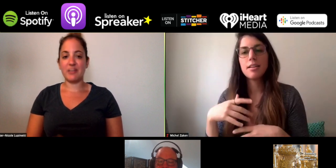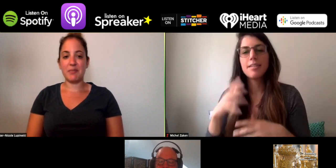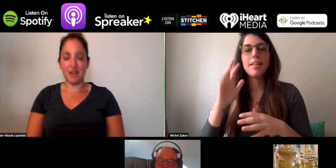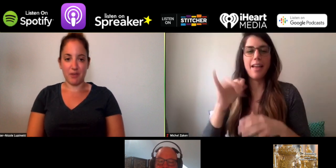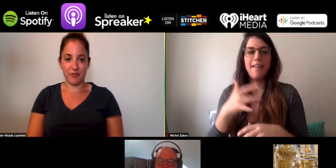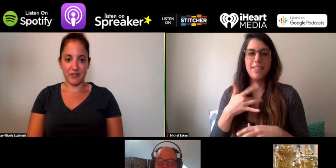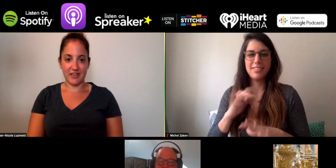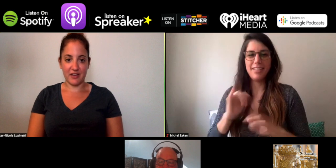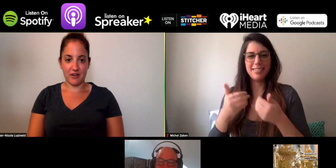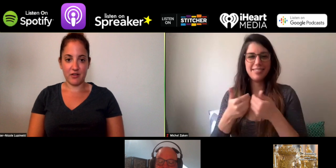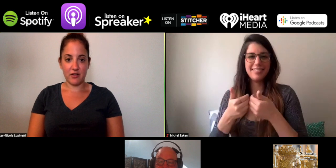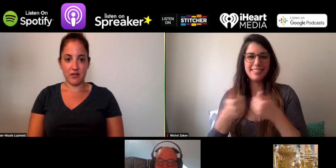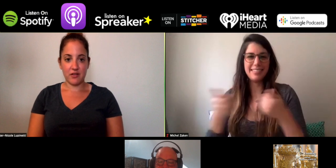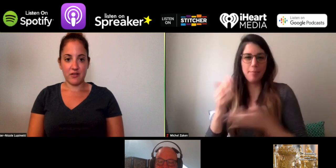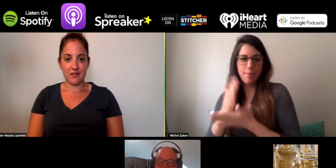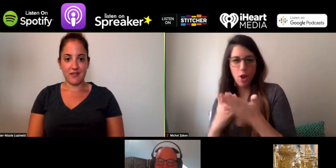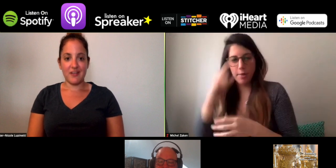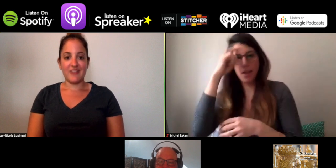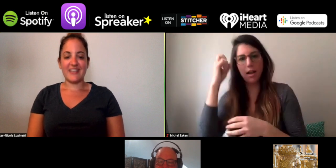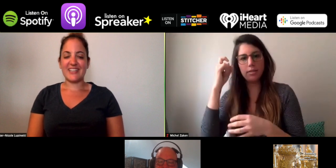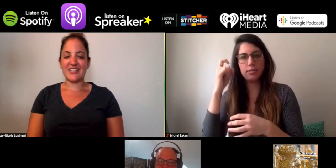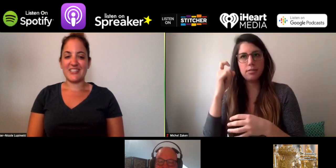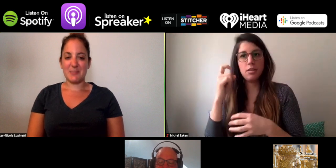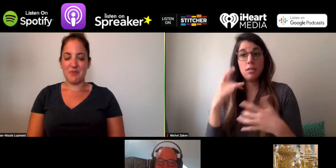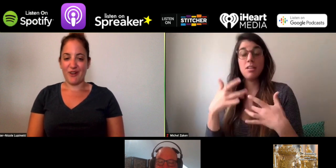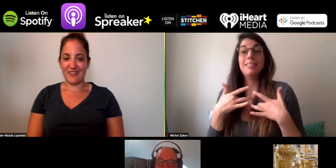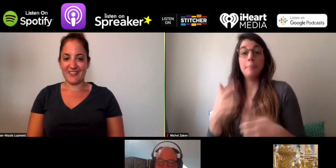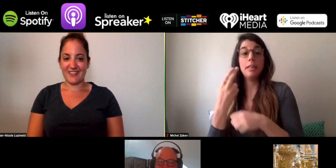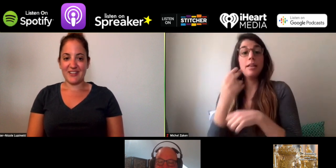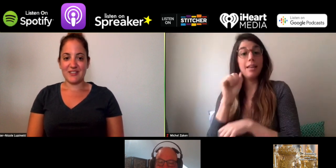actually, let me back up for a second here. That's actually a